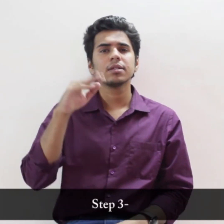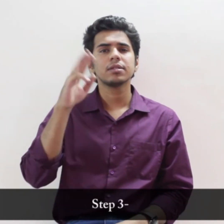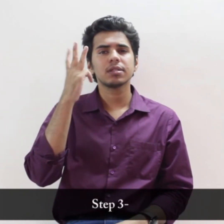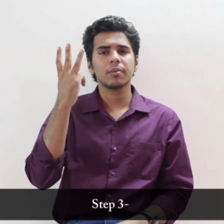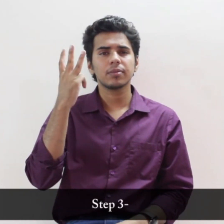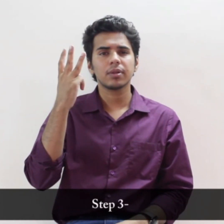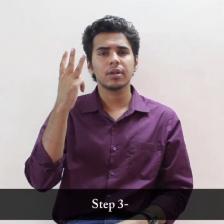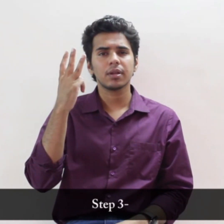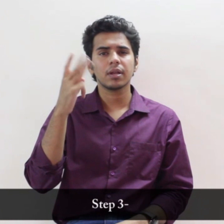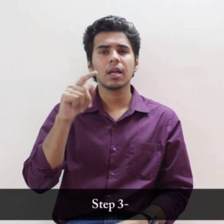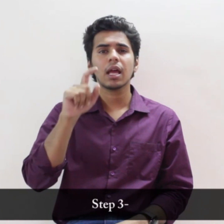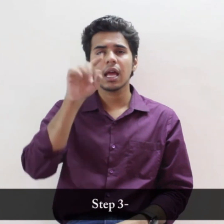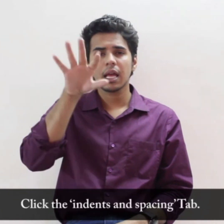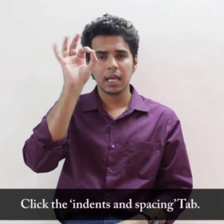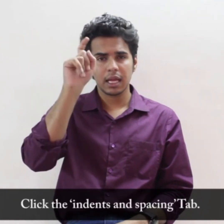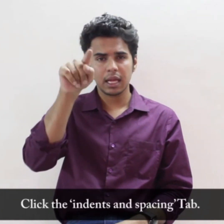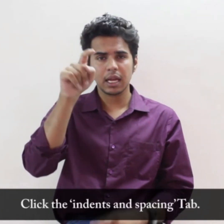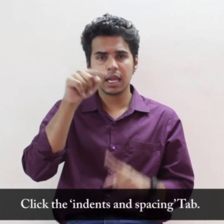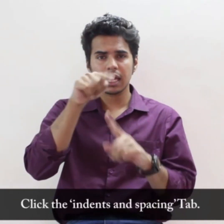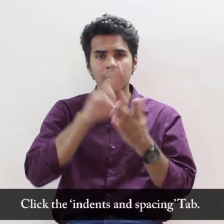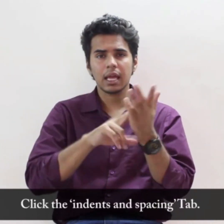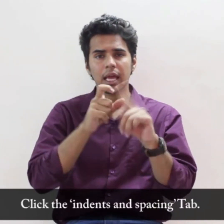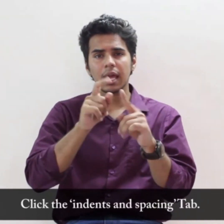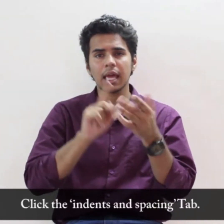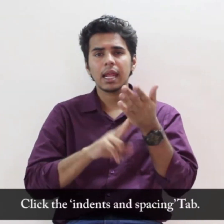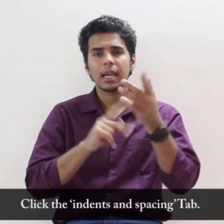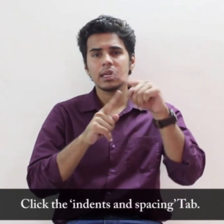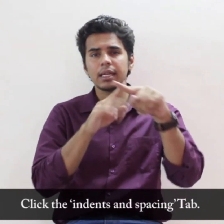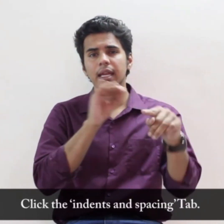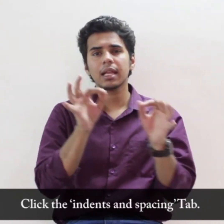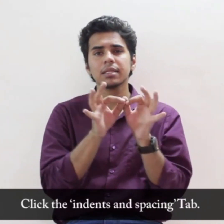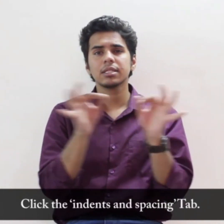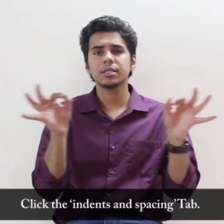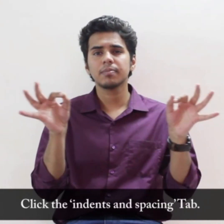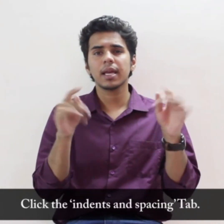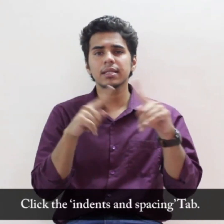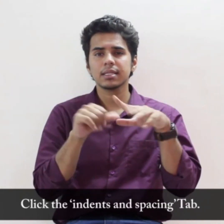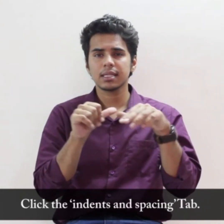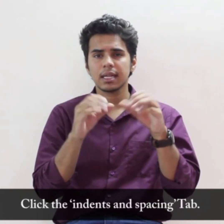Step 3. Click the Indents and Spacing tab.